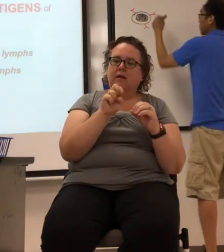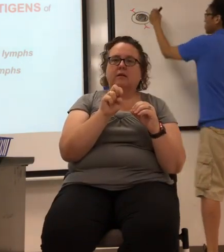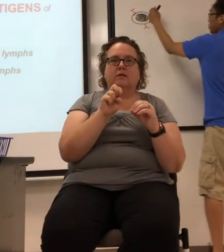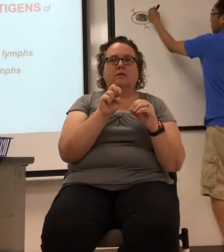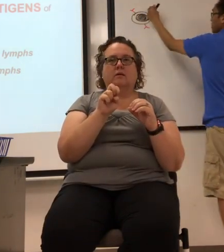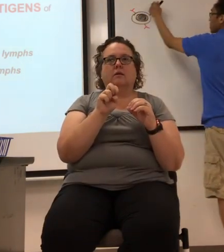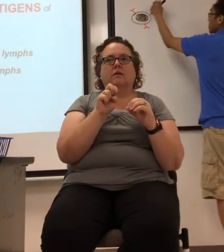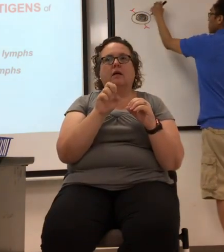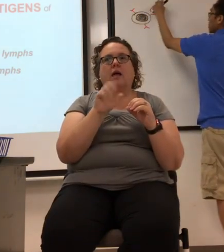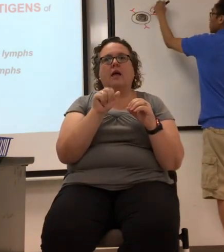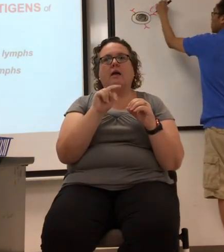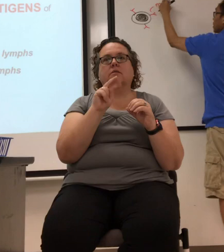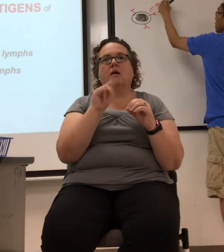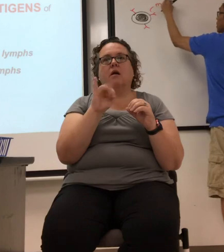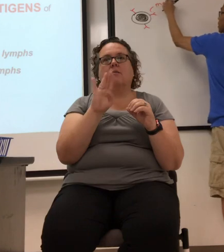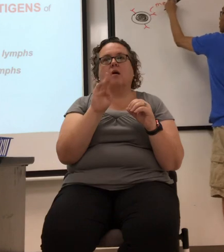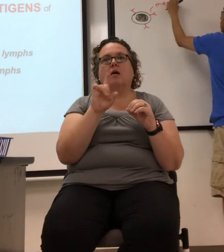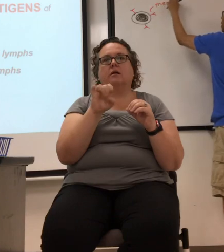at their cell surface.